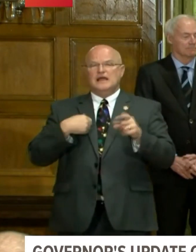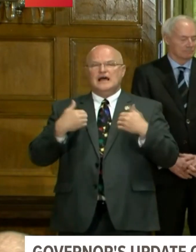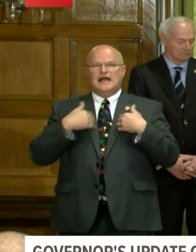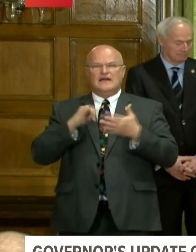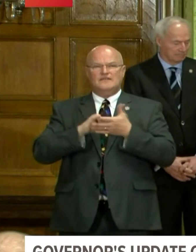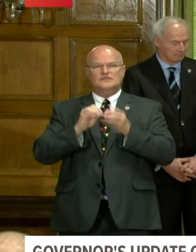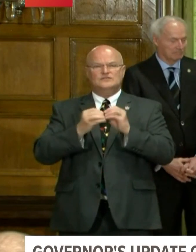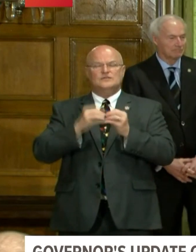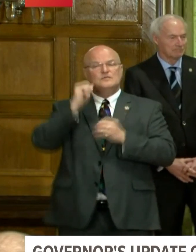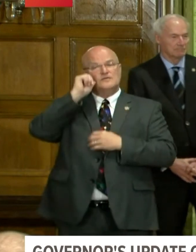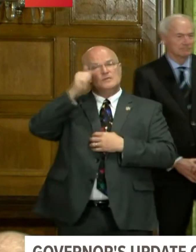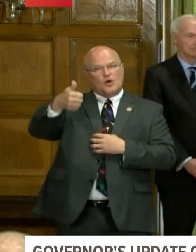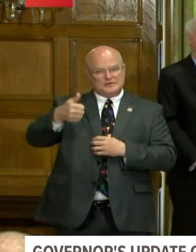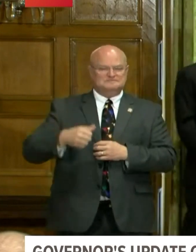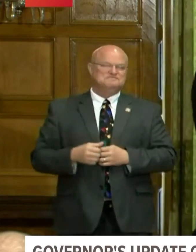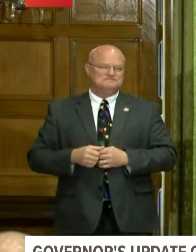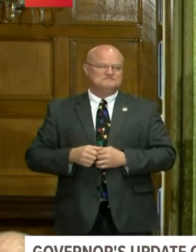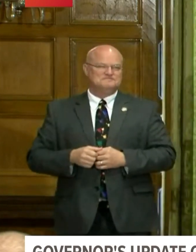have those for you for tomorrow.